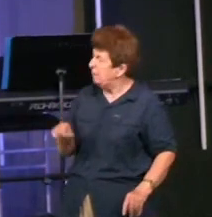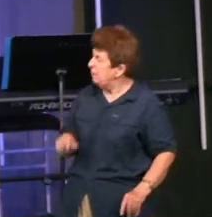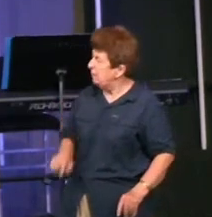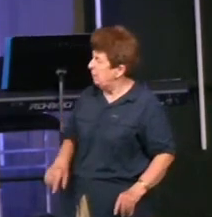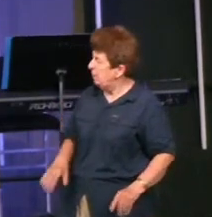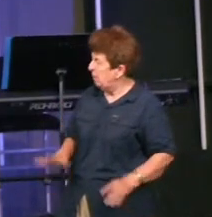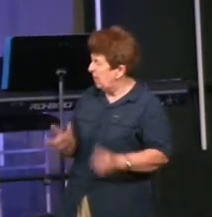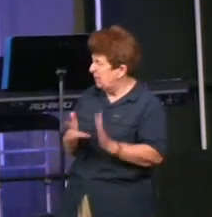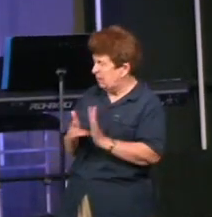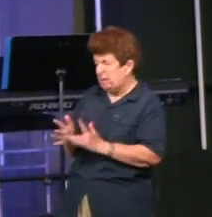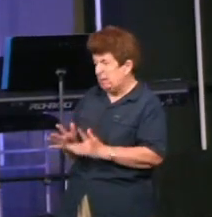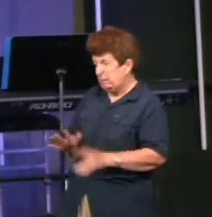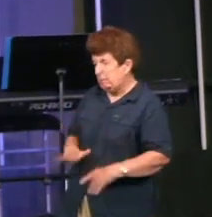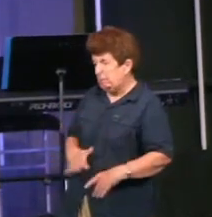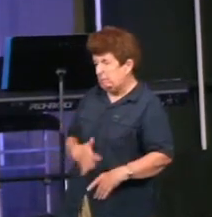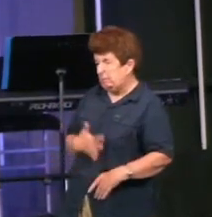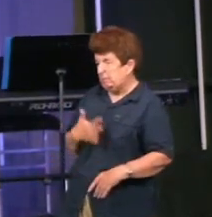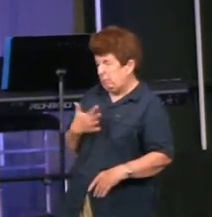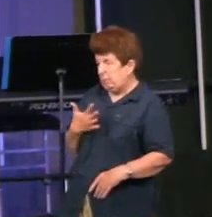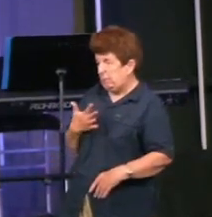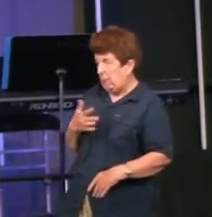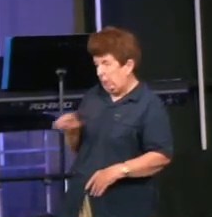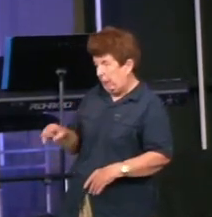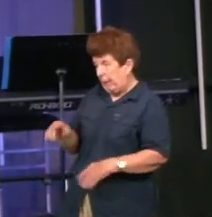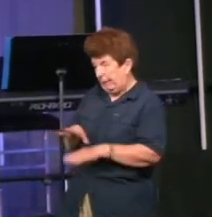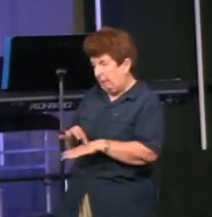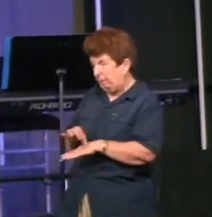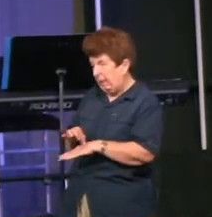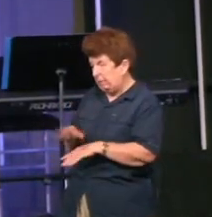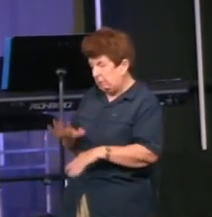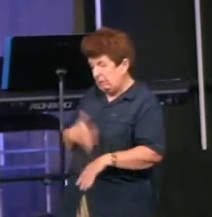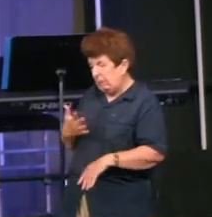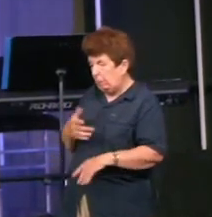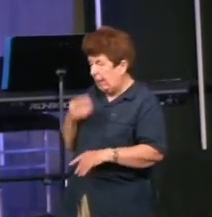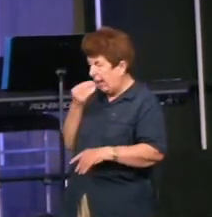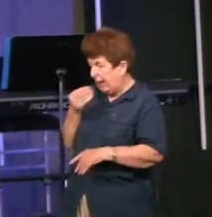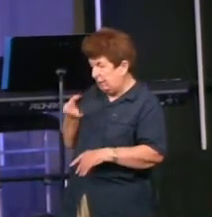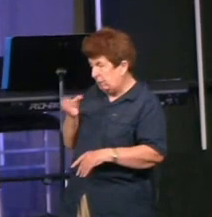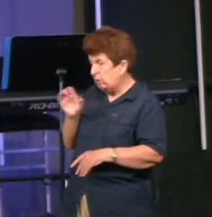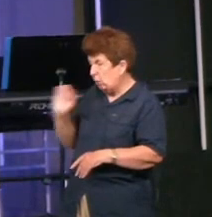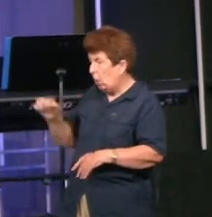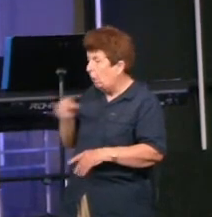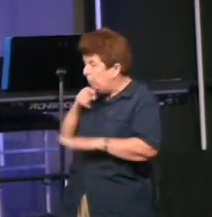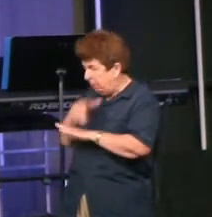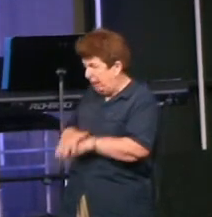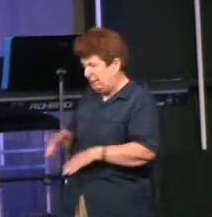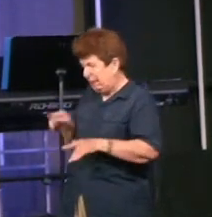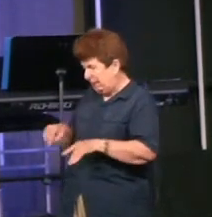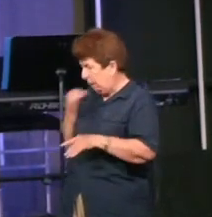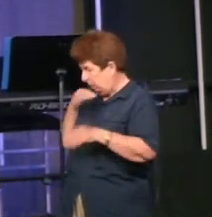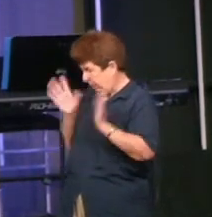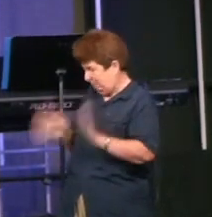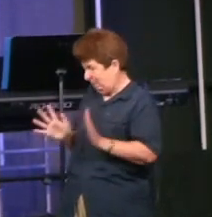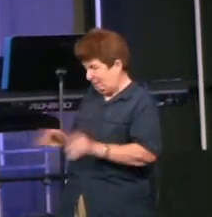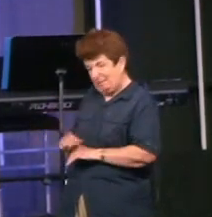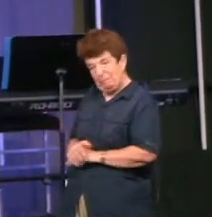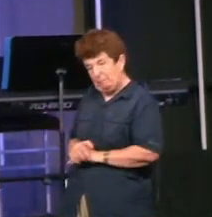went, Jesus, we don't really want to eat your flesh. We don't really want to drink your blood. That's a little bit weird.